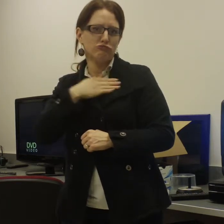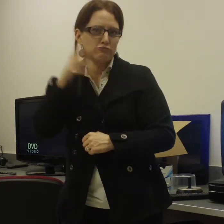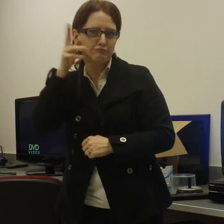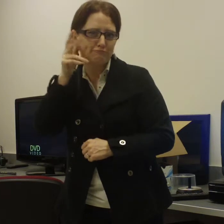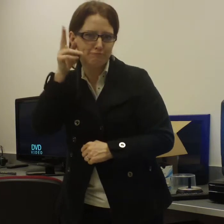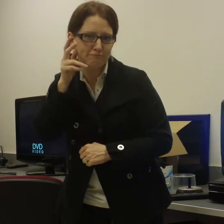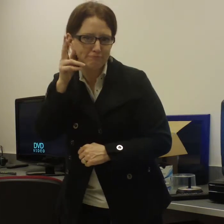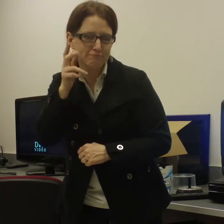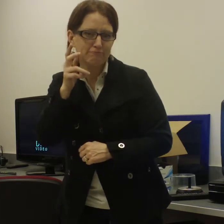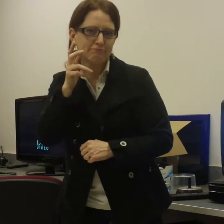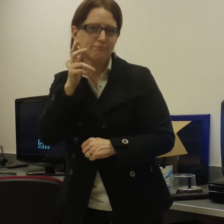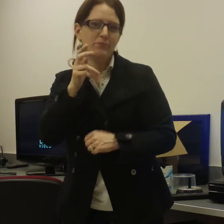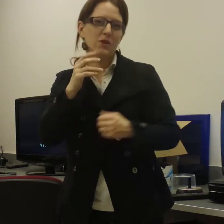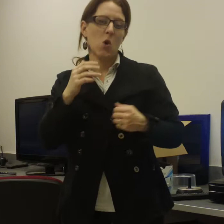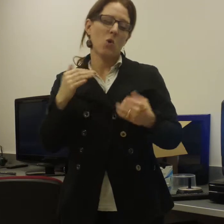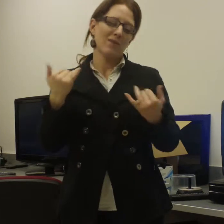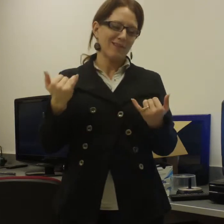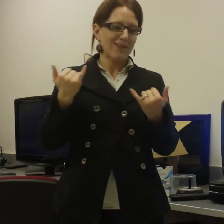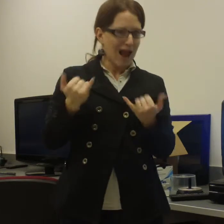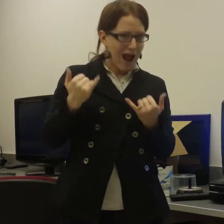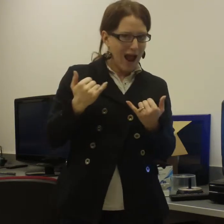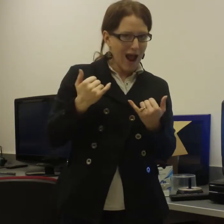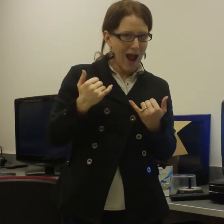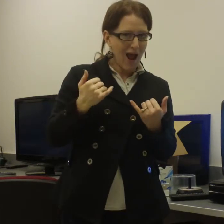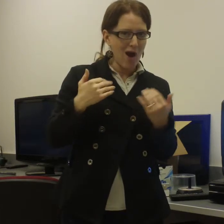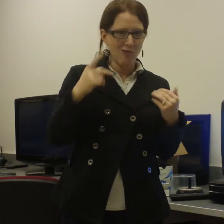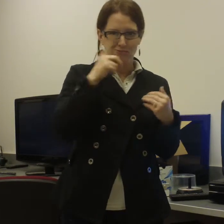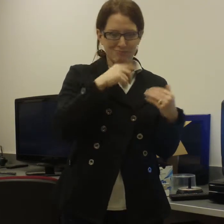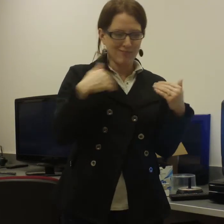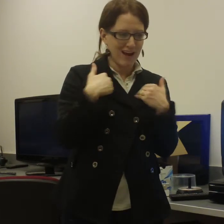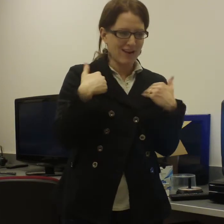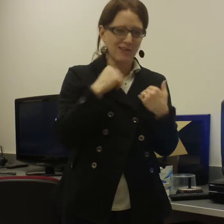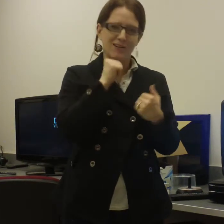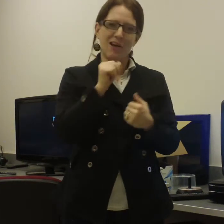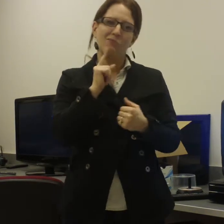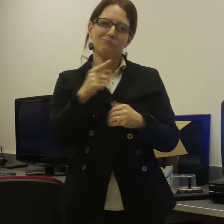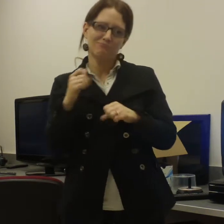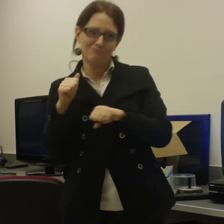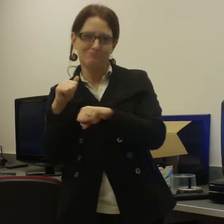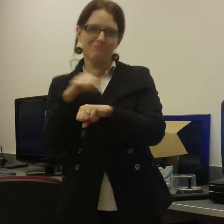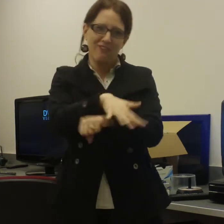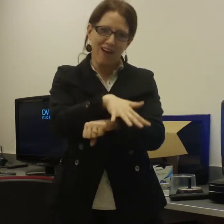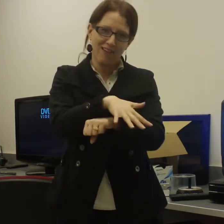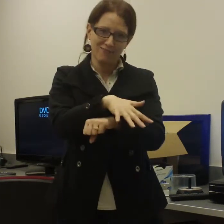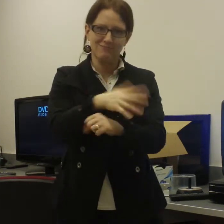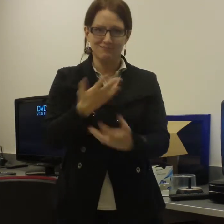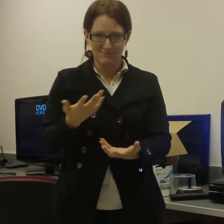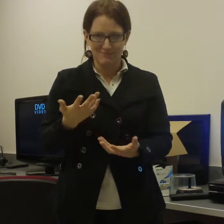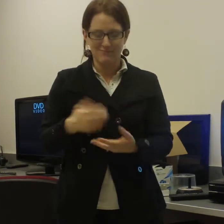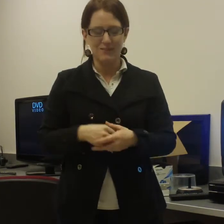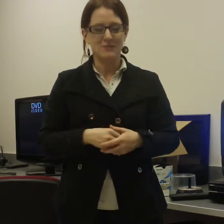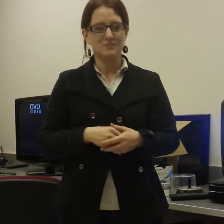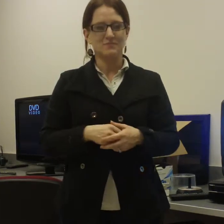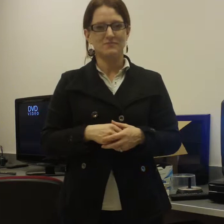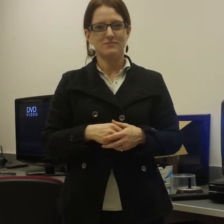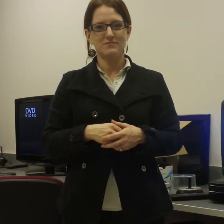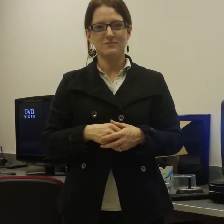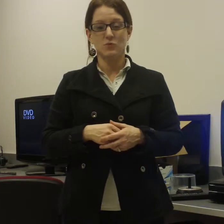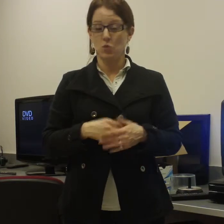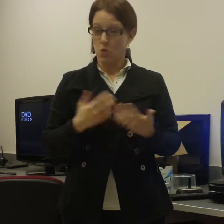effective as it used to be. Okay? So good discussion. All right, so let's talk about the circulatory system. Let's write down